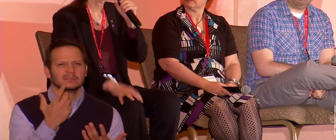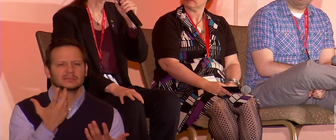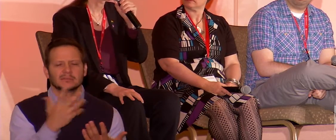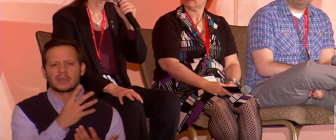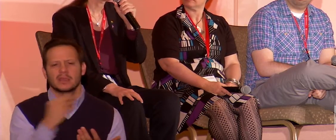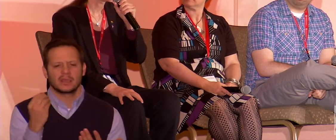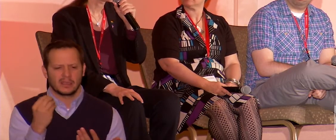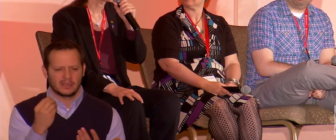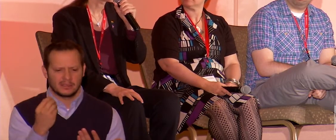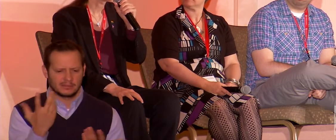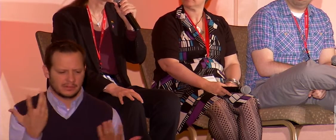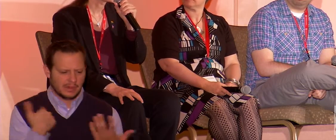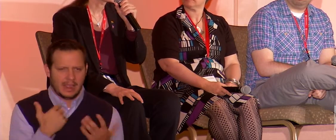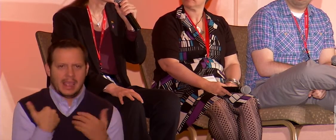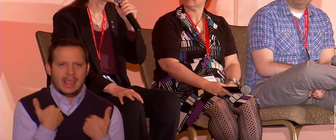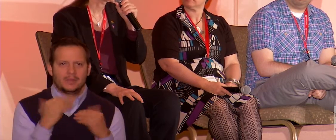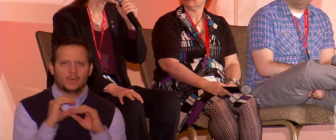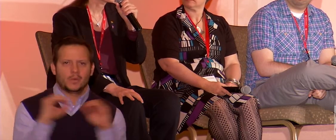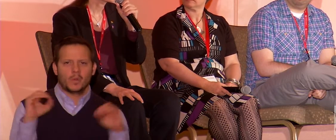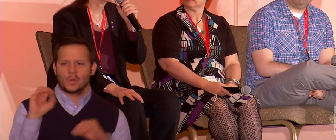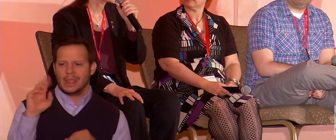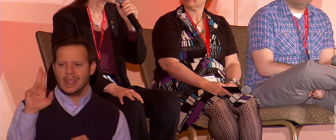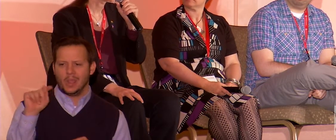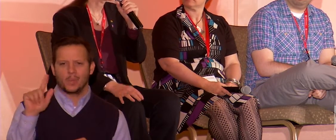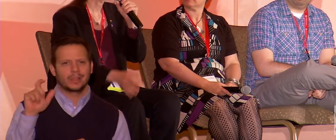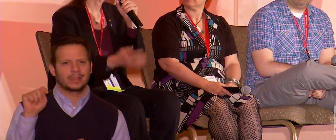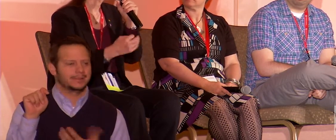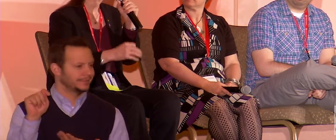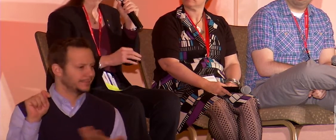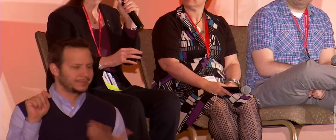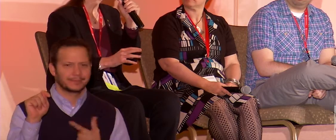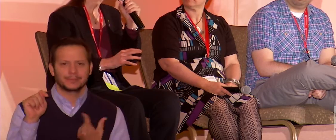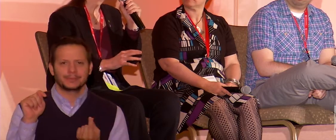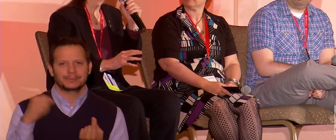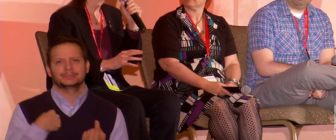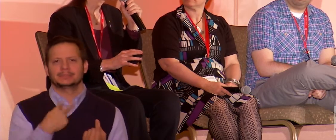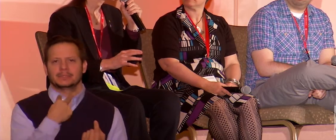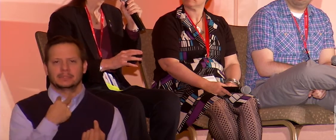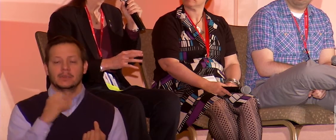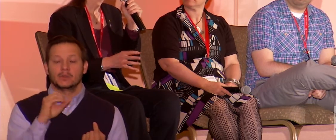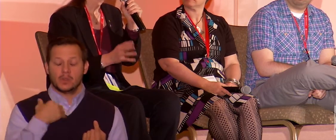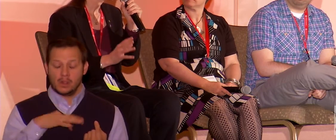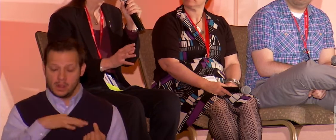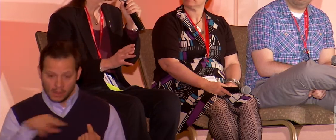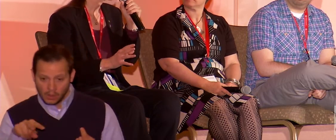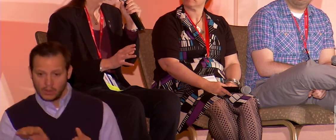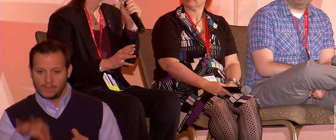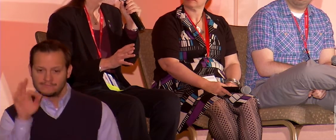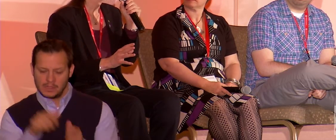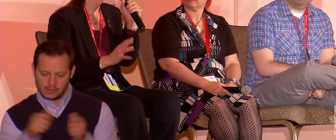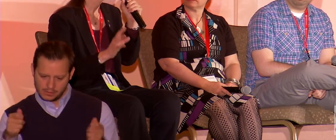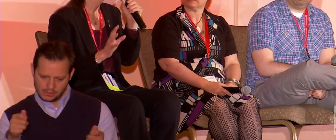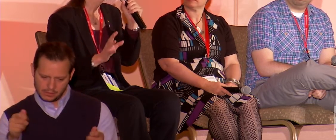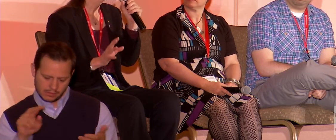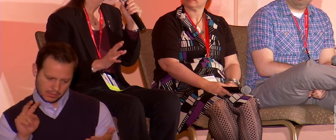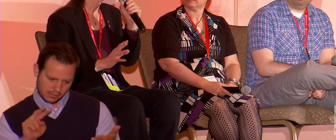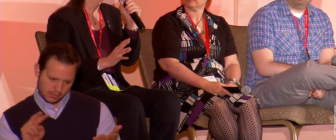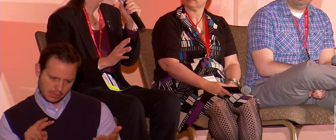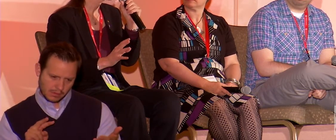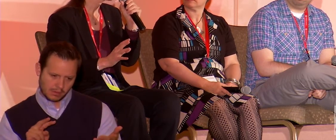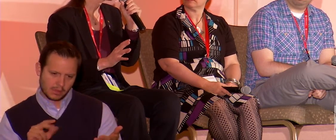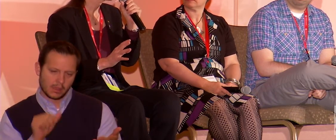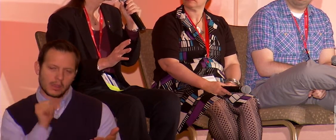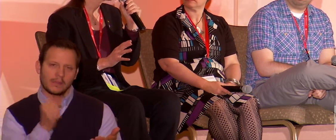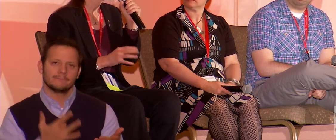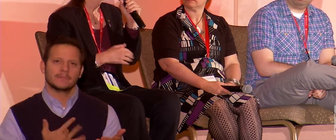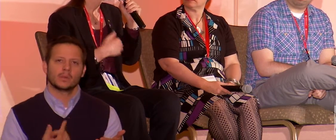me, very little outlet to deal with it. So finally, when materials appeared and a confirmation of not being alone in that